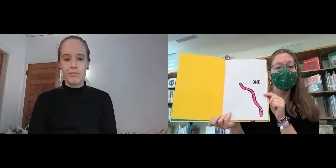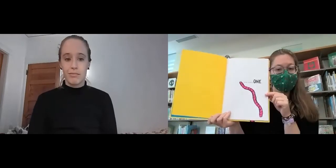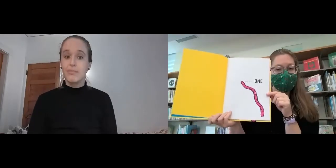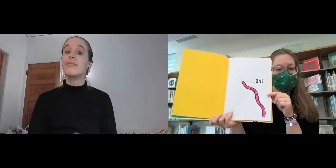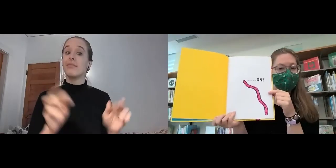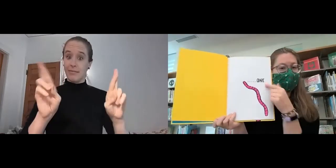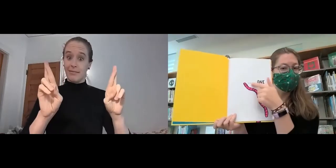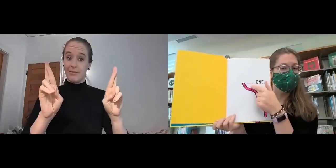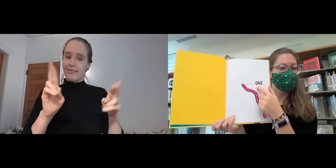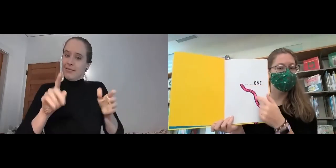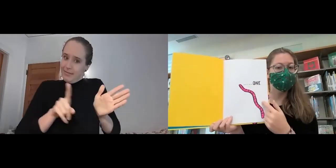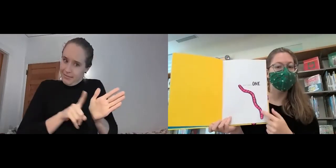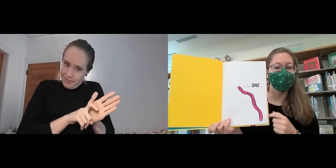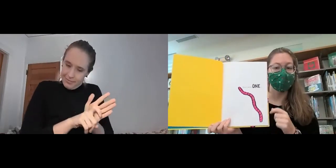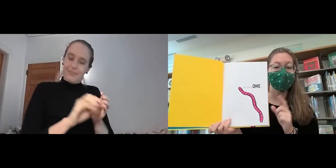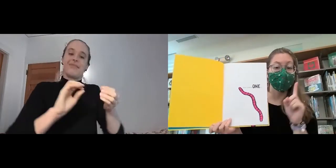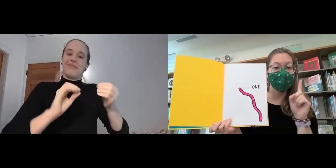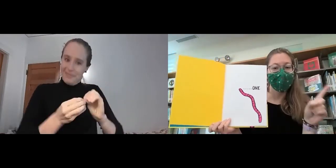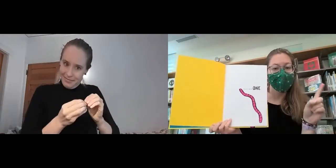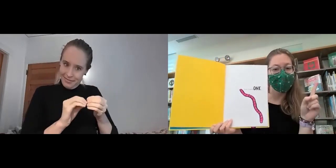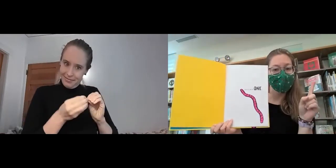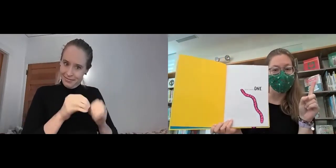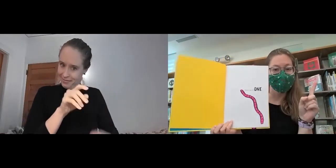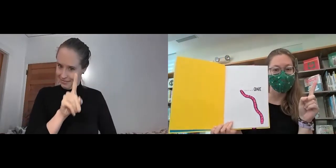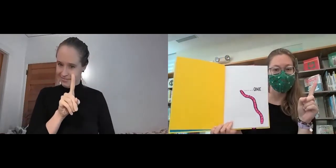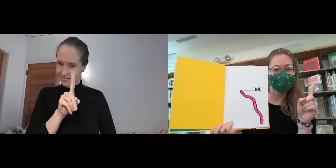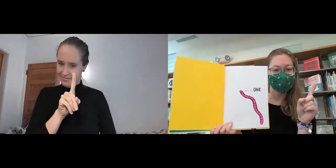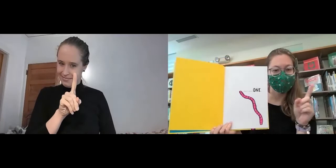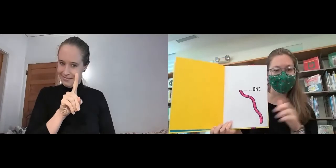Here is worm number 1.